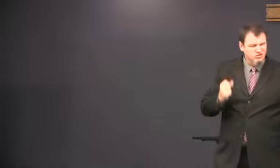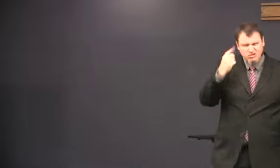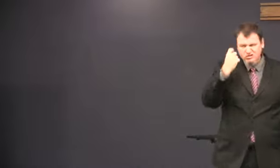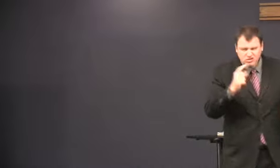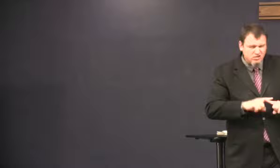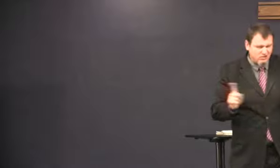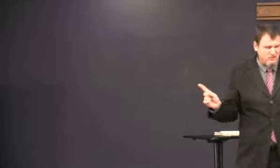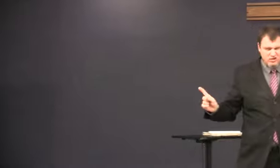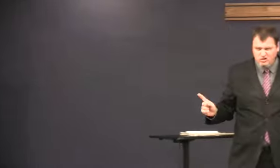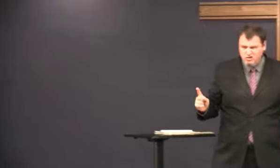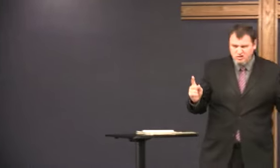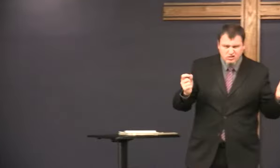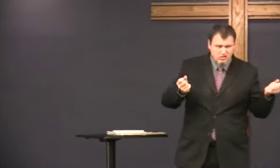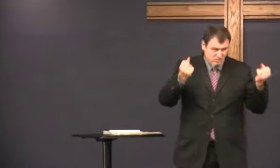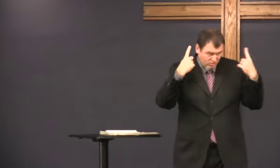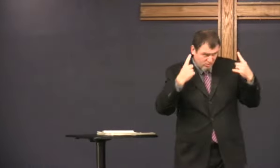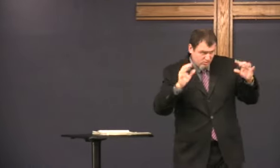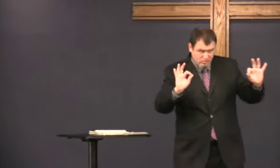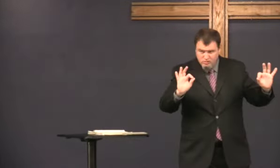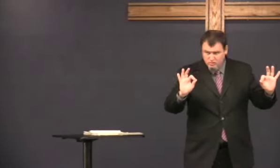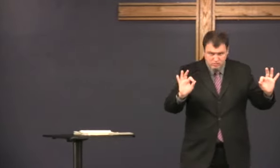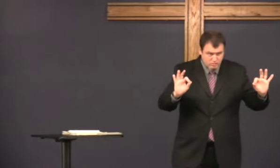So, there's a difference between